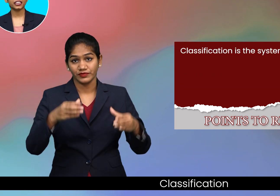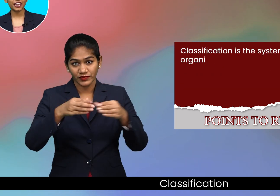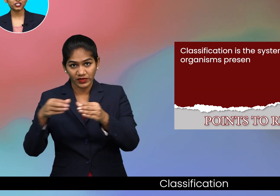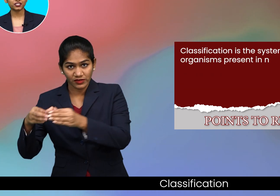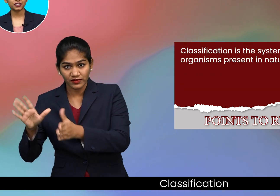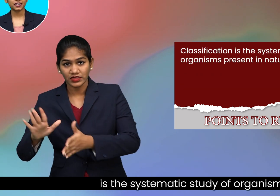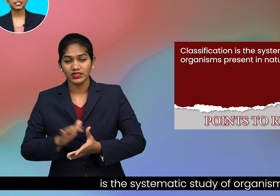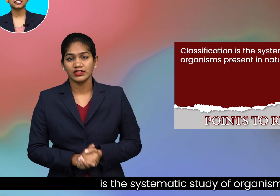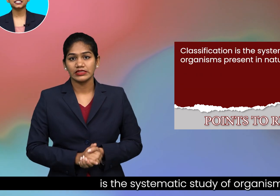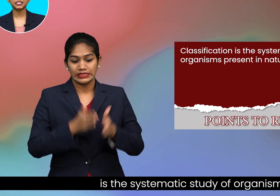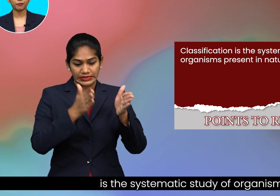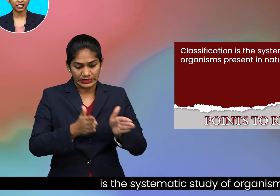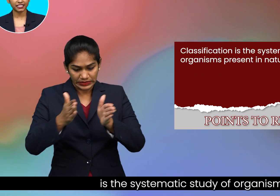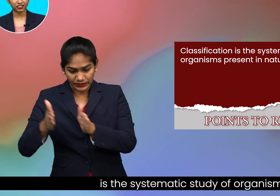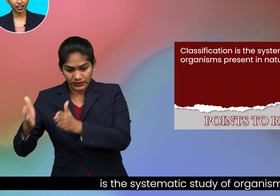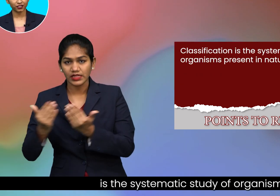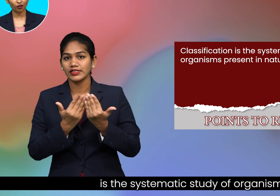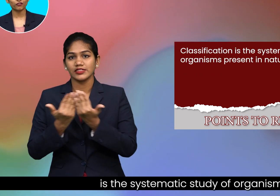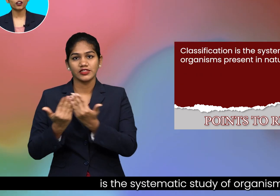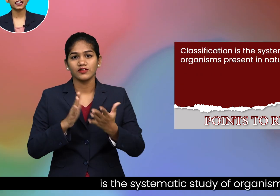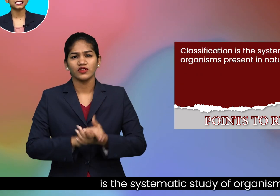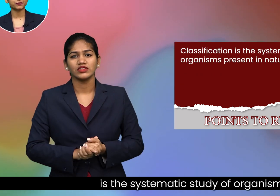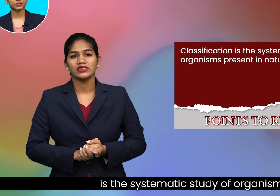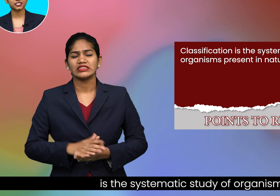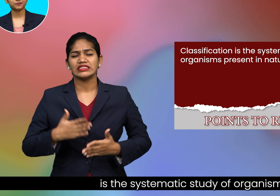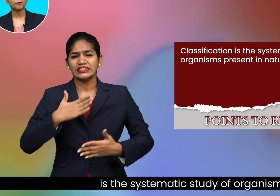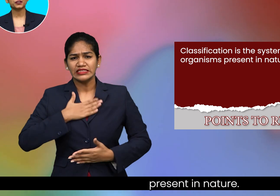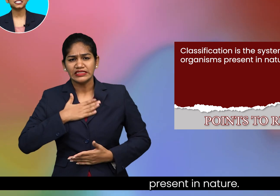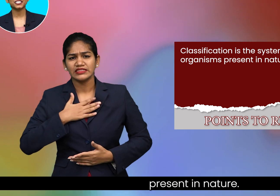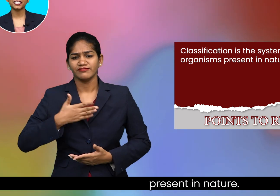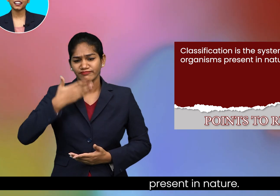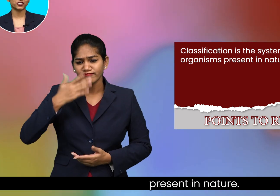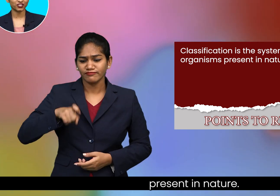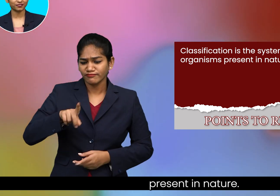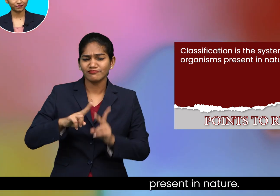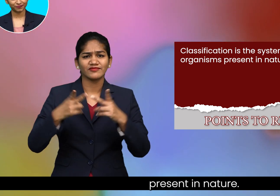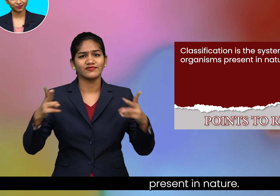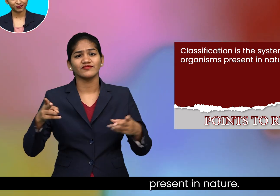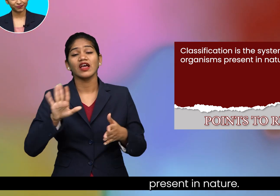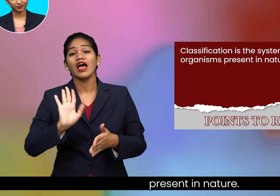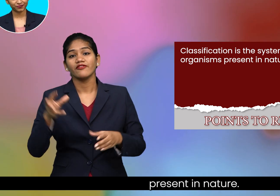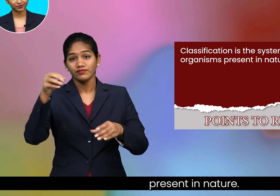Classification is the systematic study of organisms present in nature.